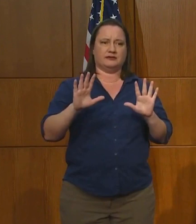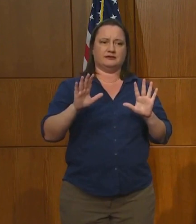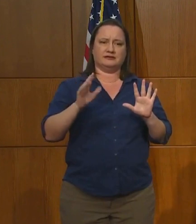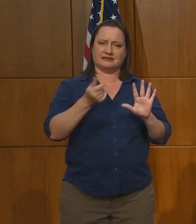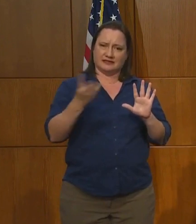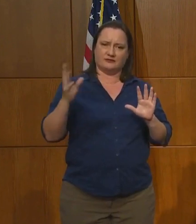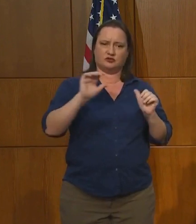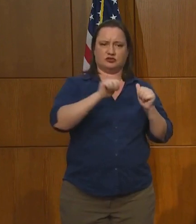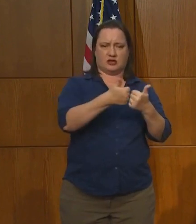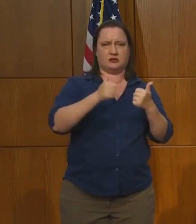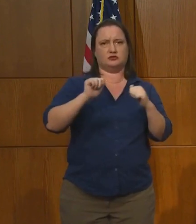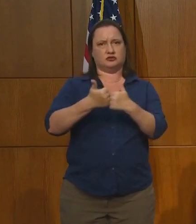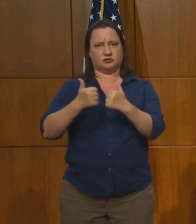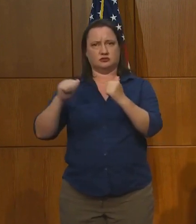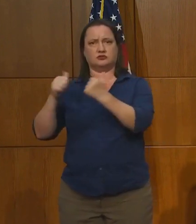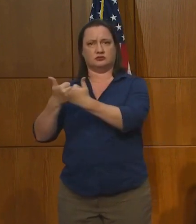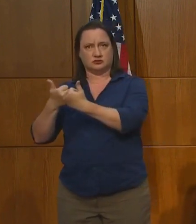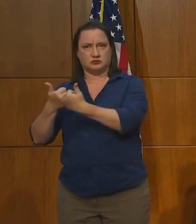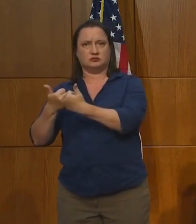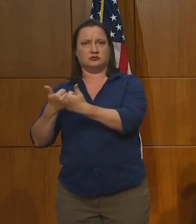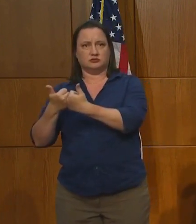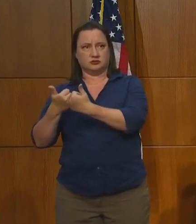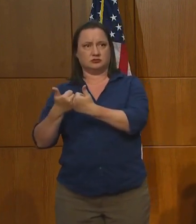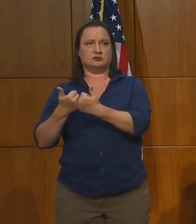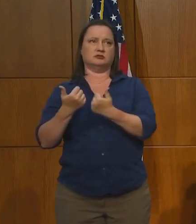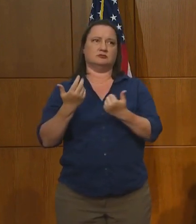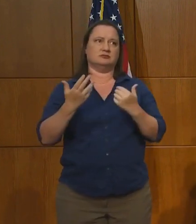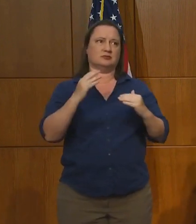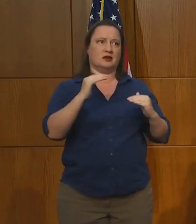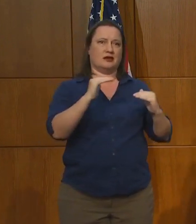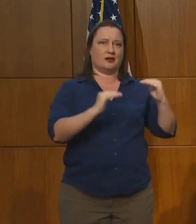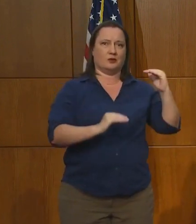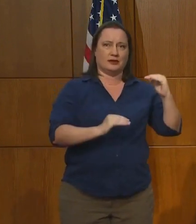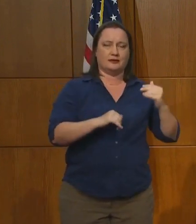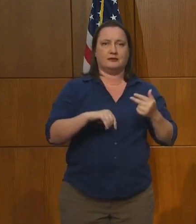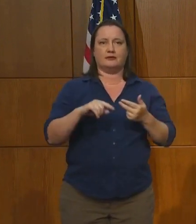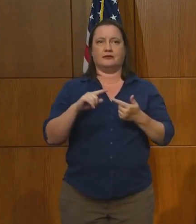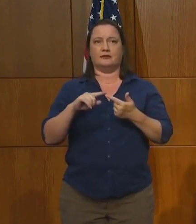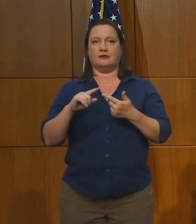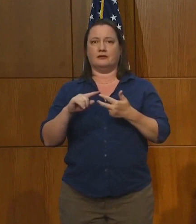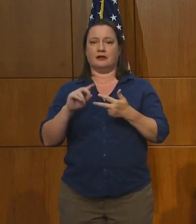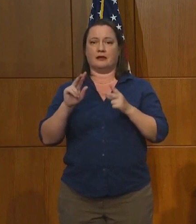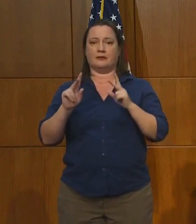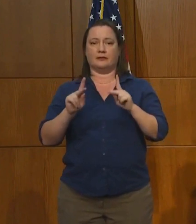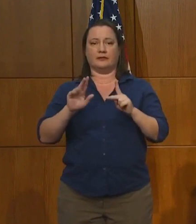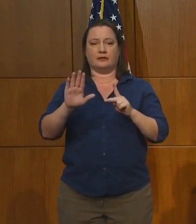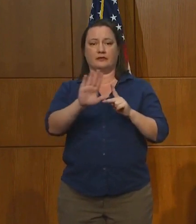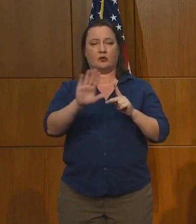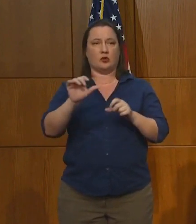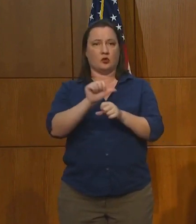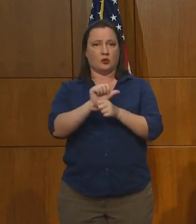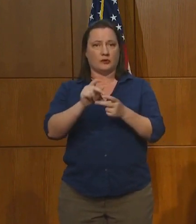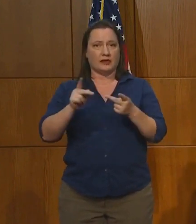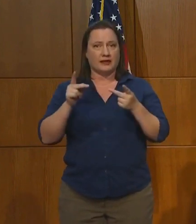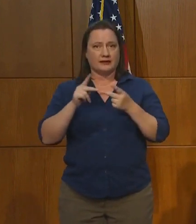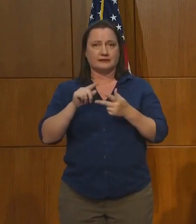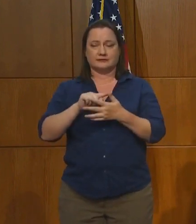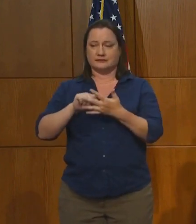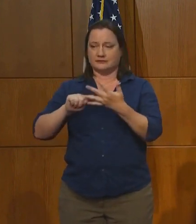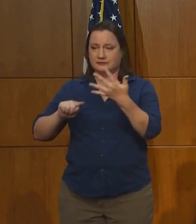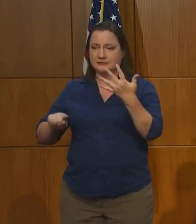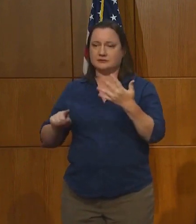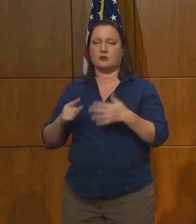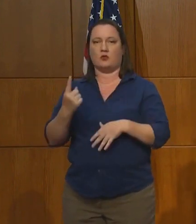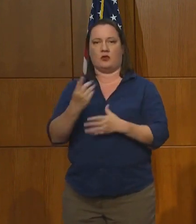challenges that we have, whether they be around equity or people's places of work or whatever. But one of the